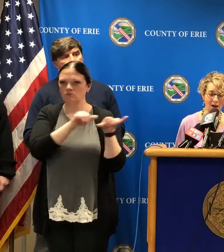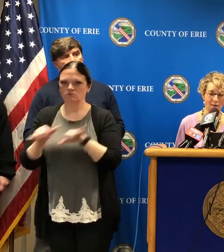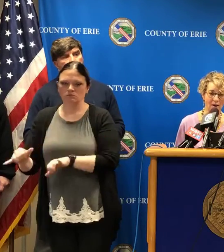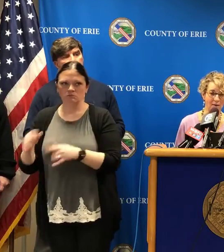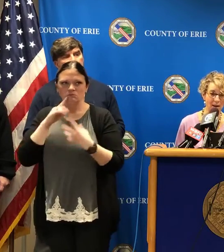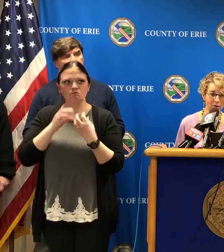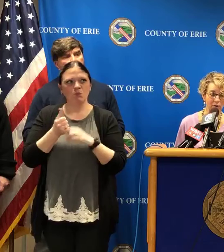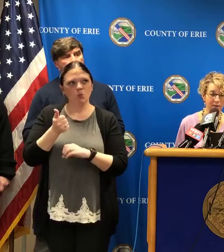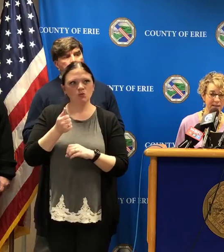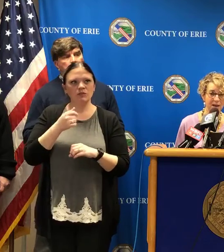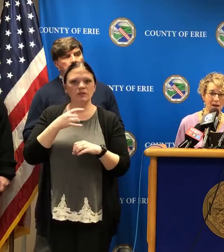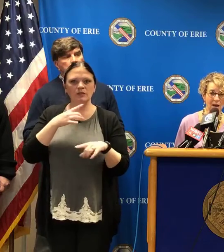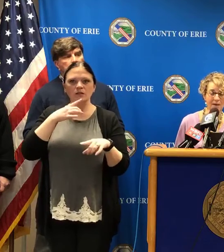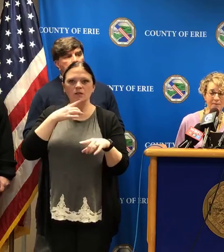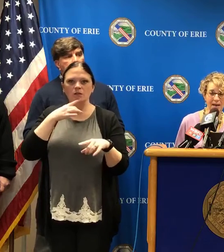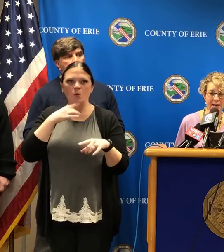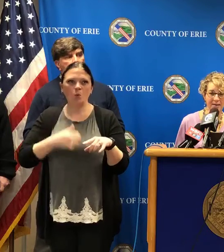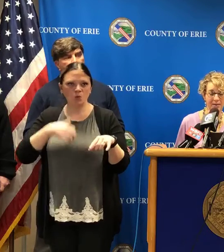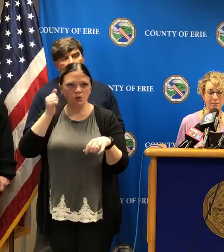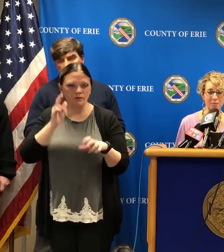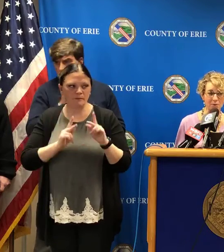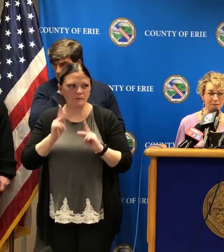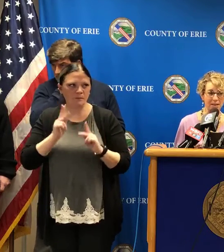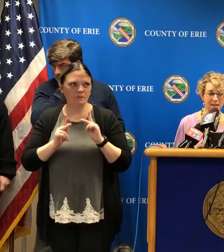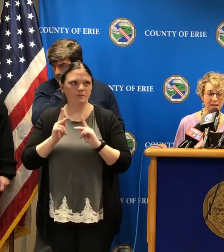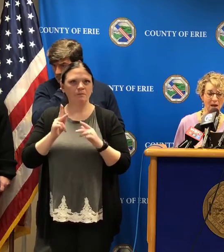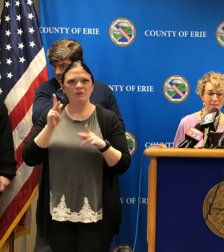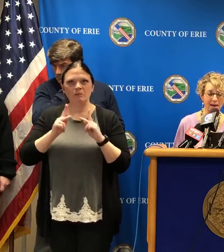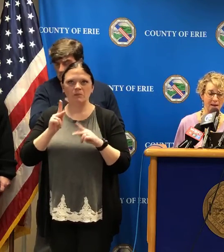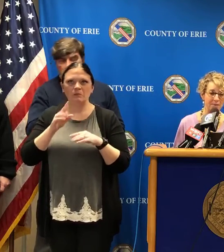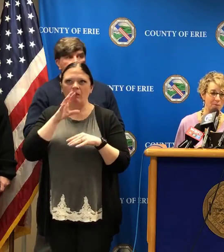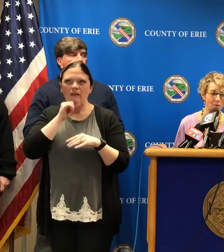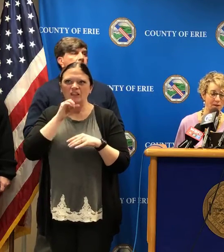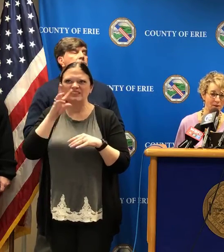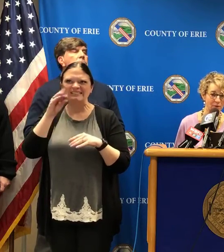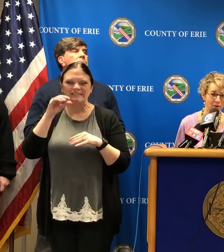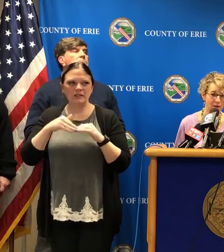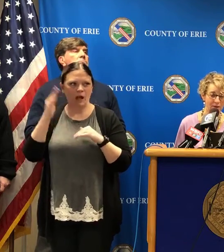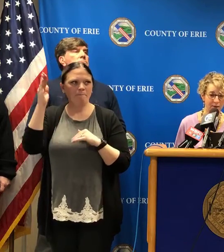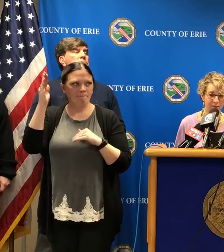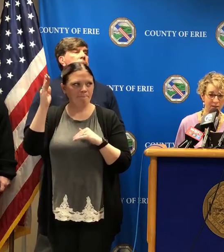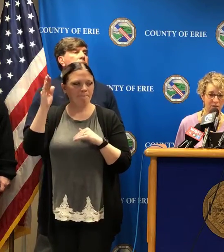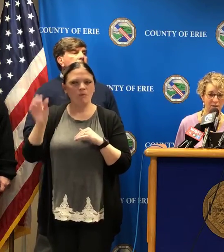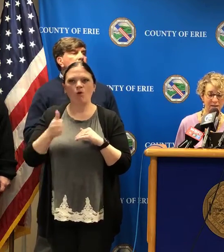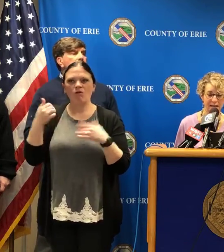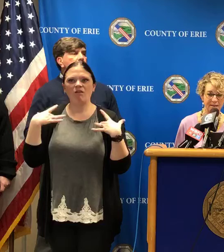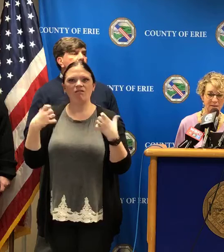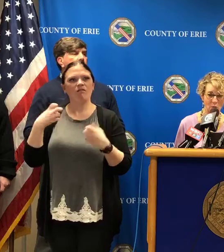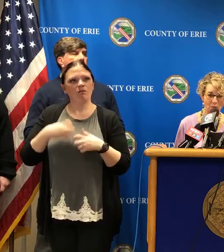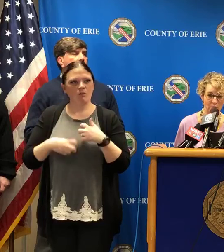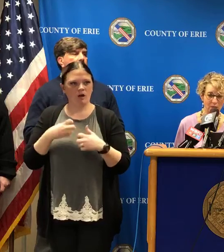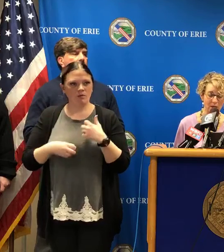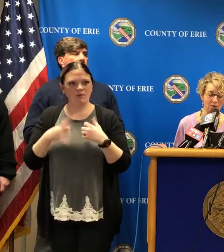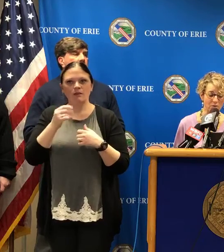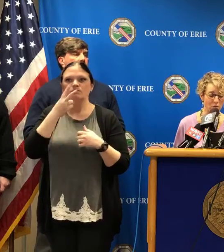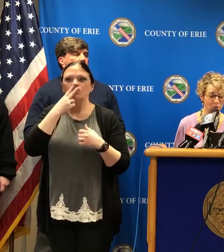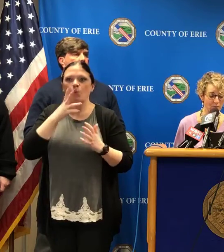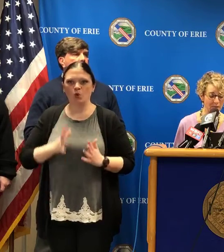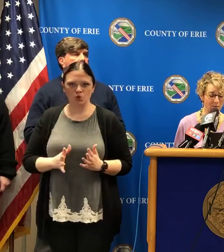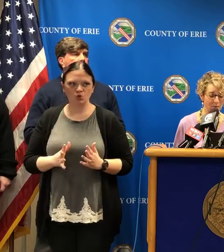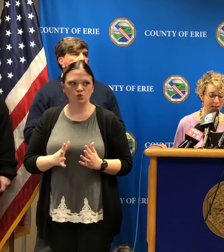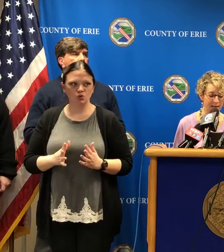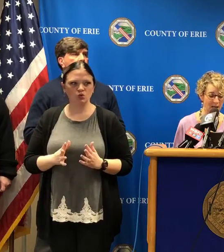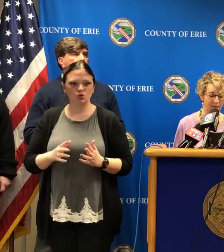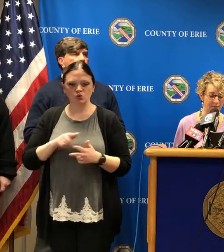mostly our elderly, and like people 60 and up, and people with other healthcare conditions, and smokers. So those